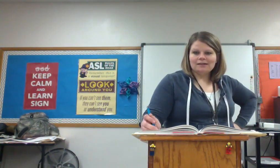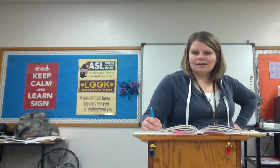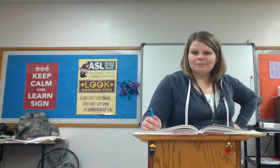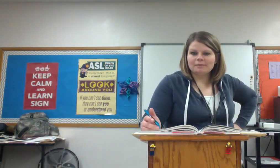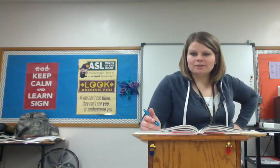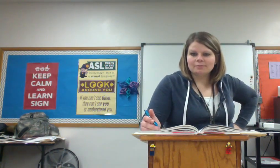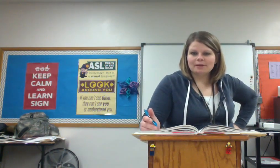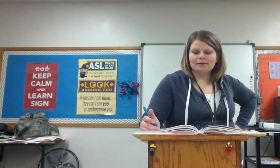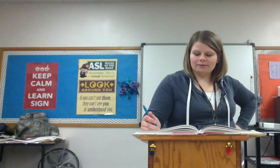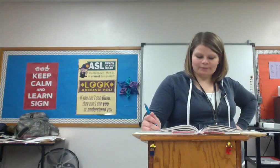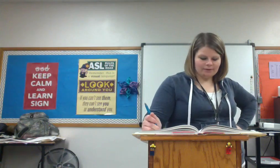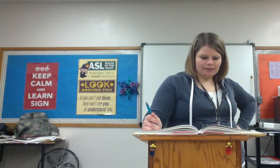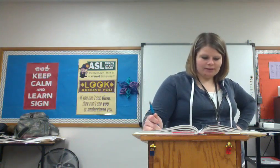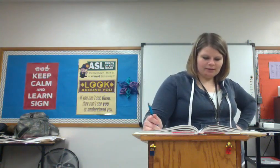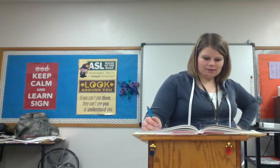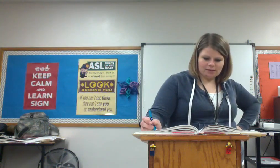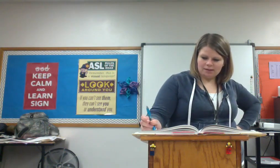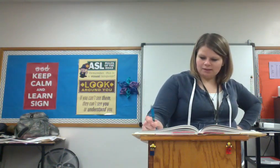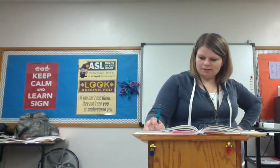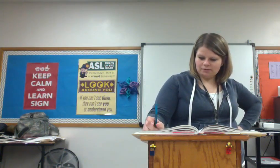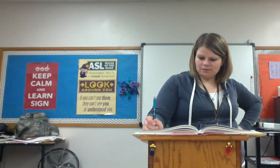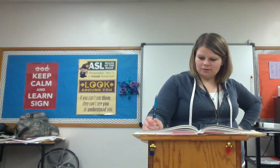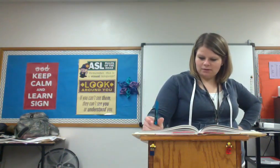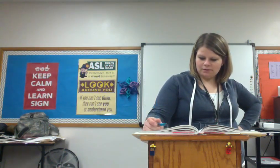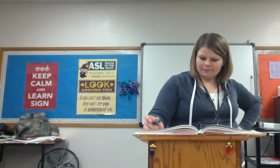I probably should plug my computer in. It's gonna die soon.